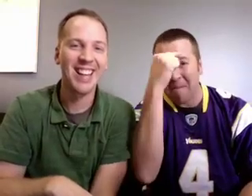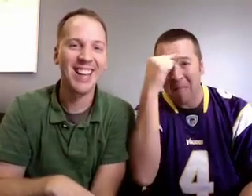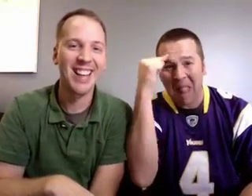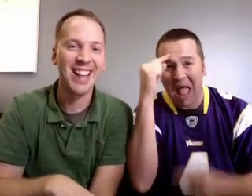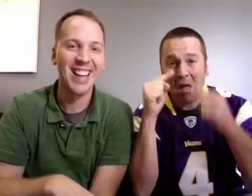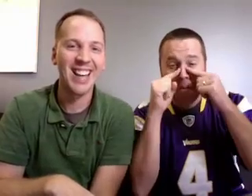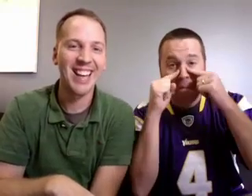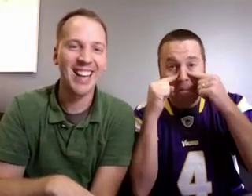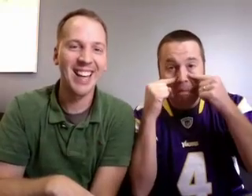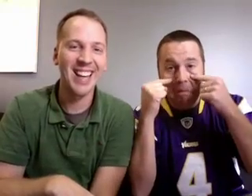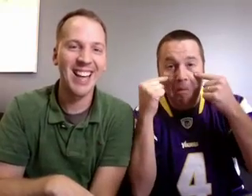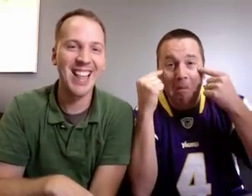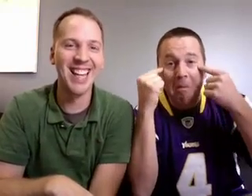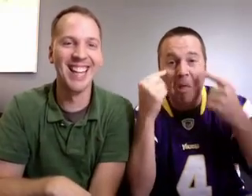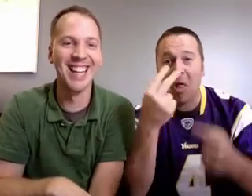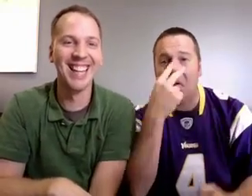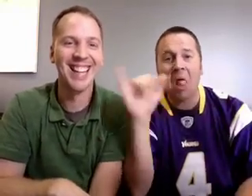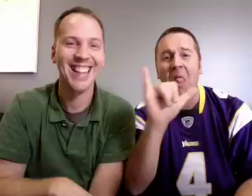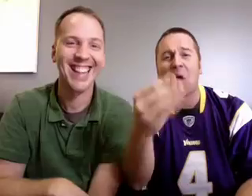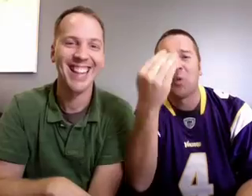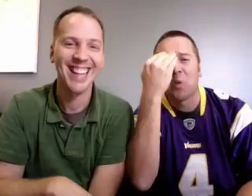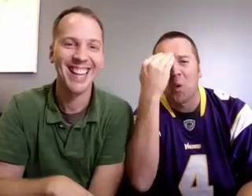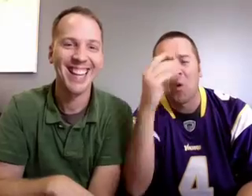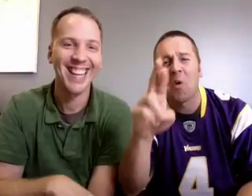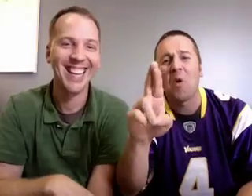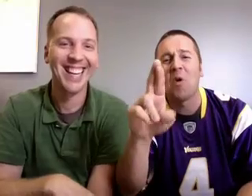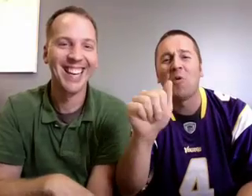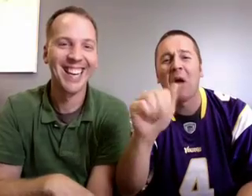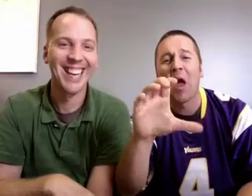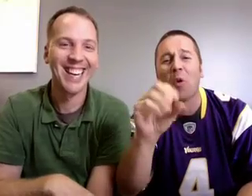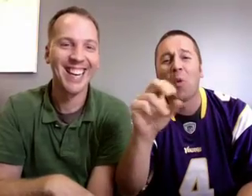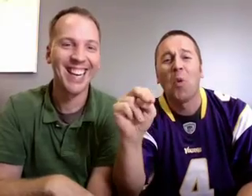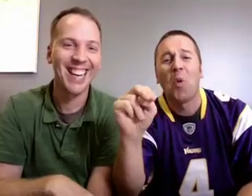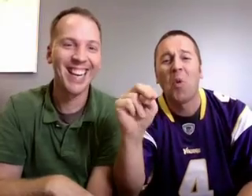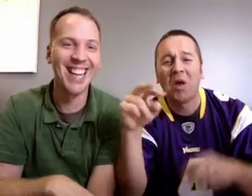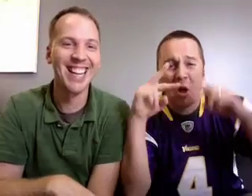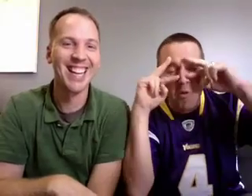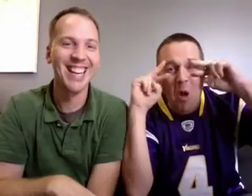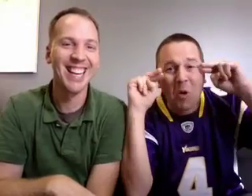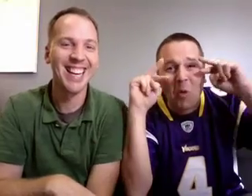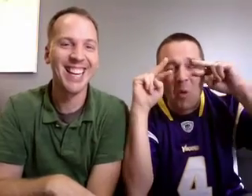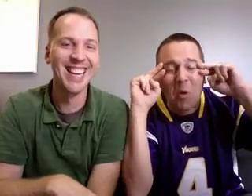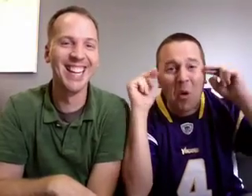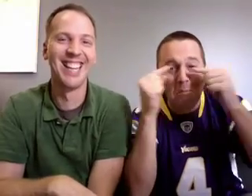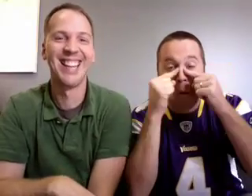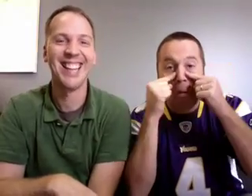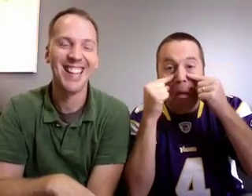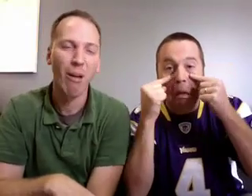had, black circles under his eyes. He looked like, what a raccoon is. So he looked like he was a